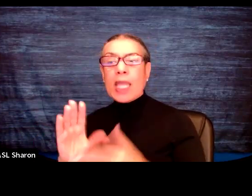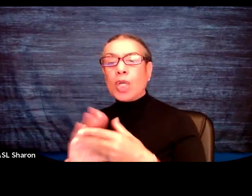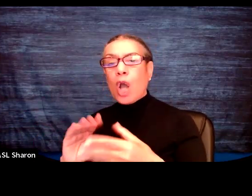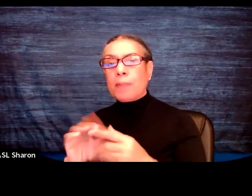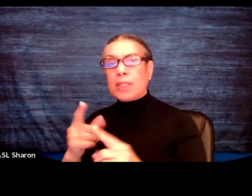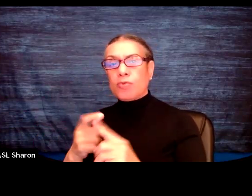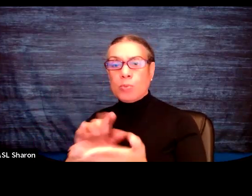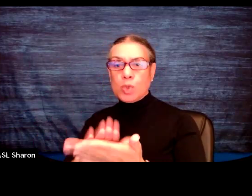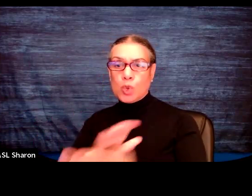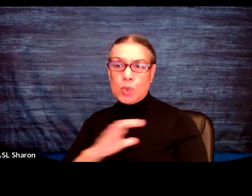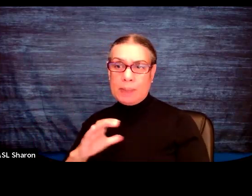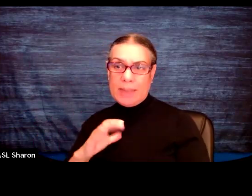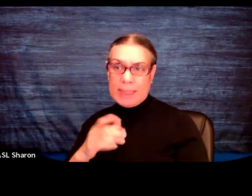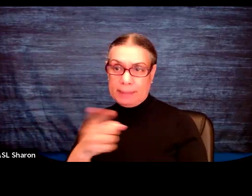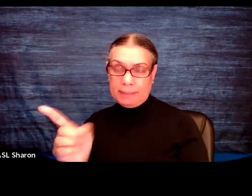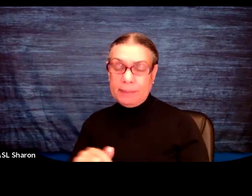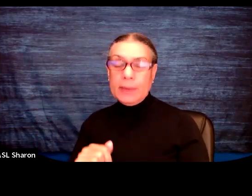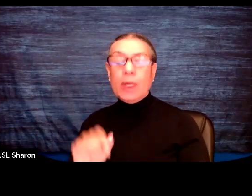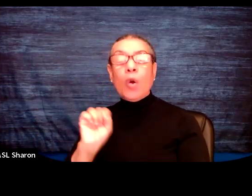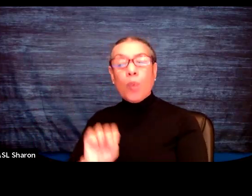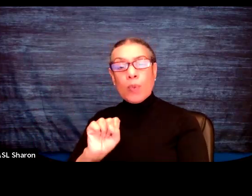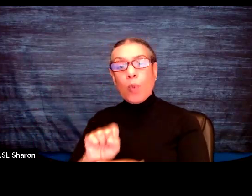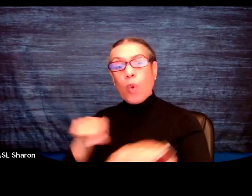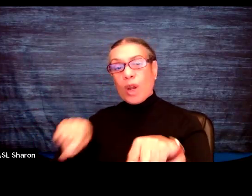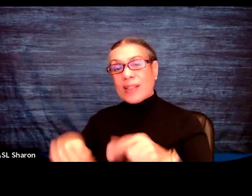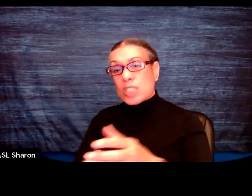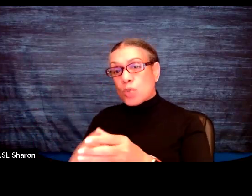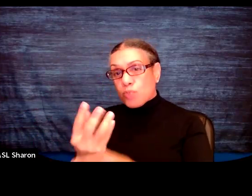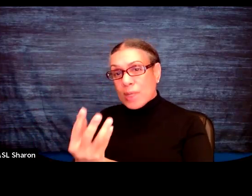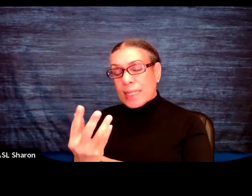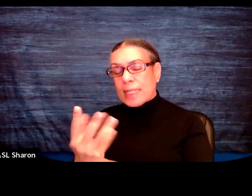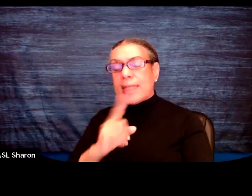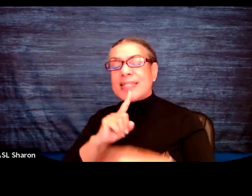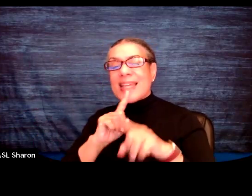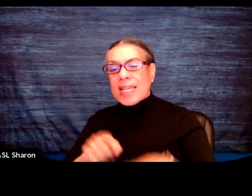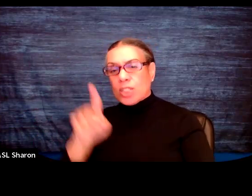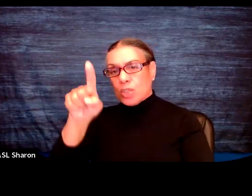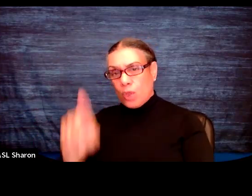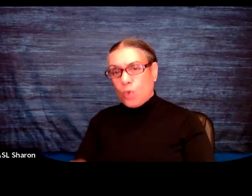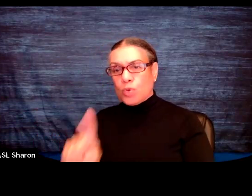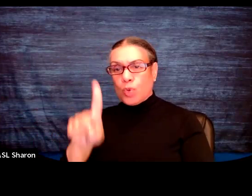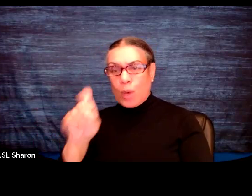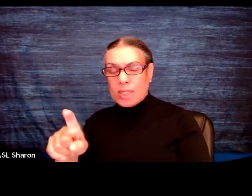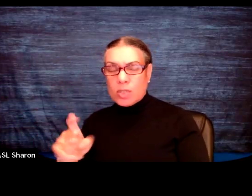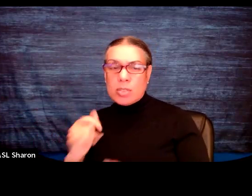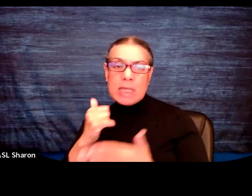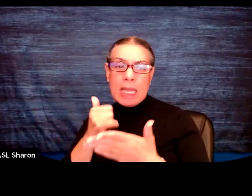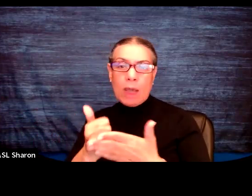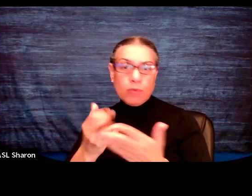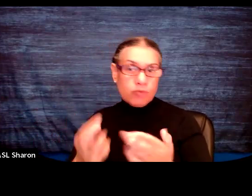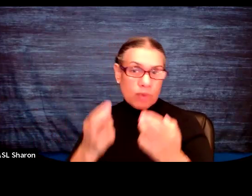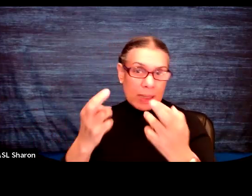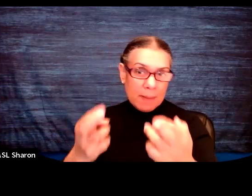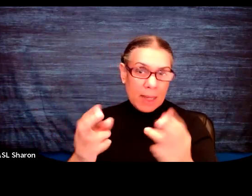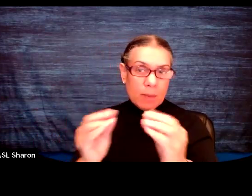committee members. We will be working over the spring to better understand the answers to these questions to inform future policy